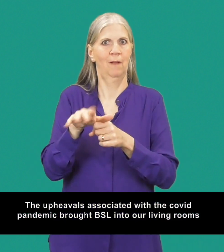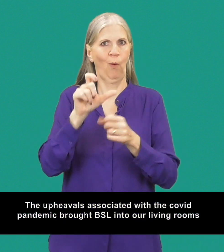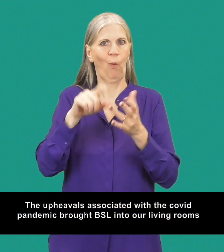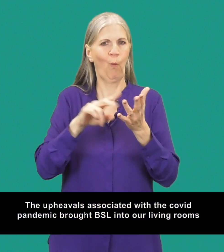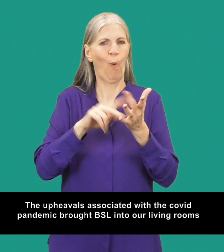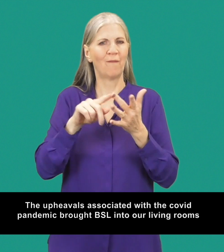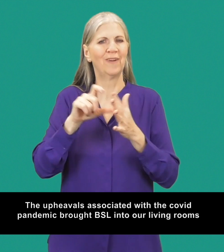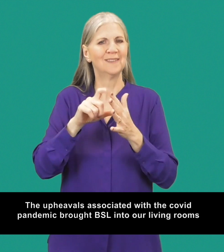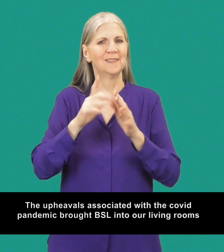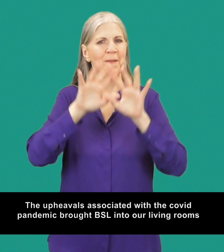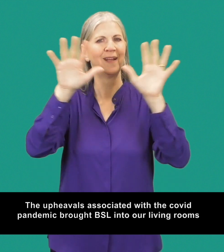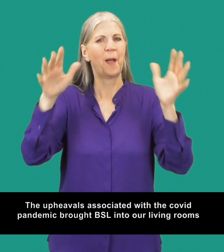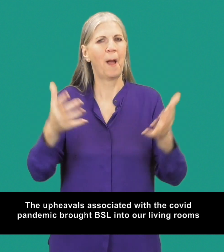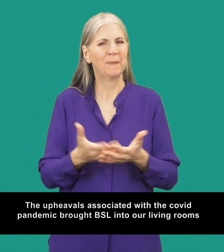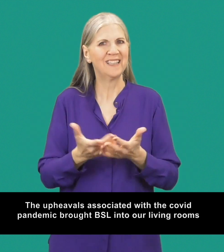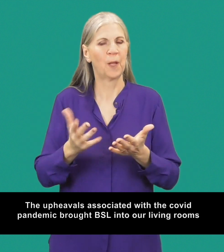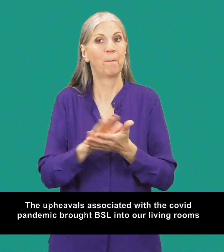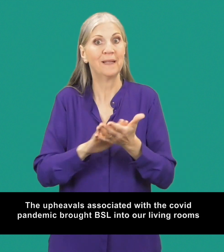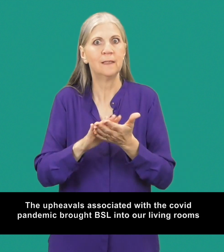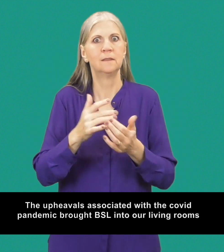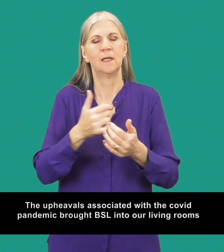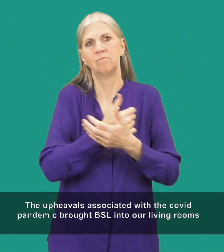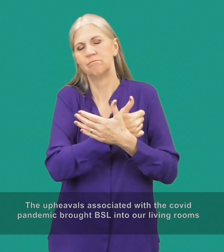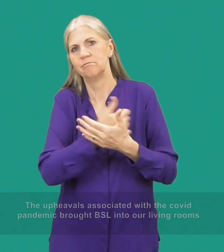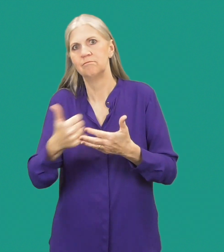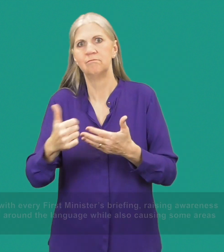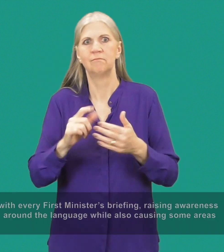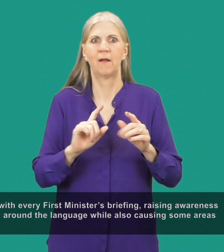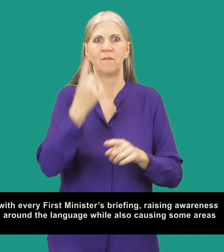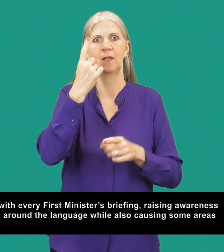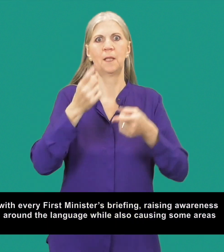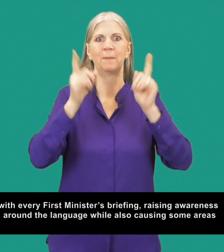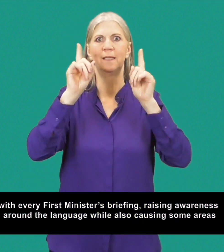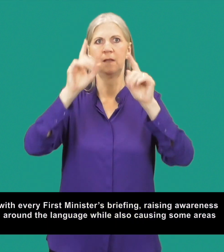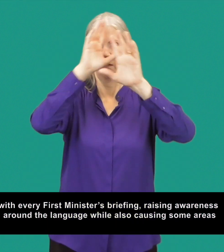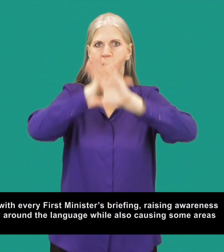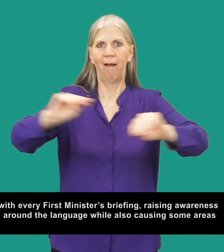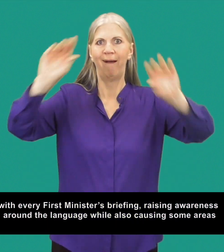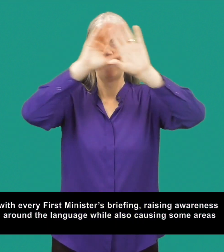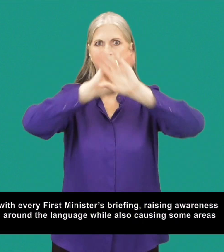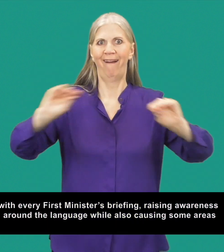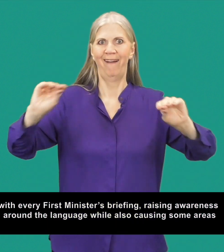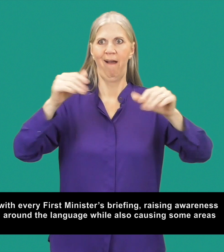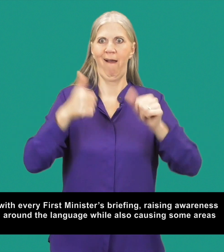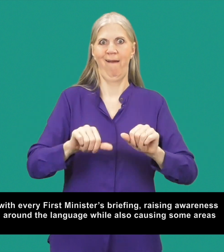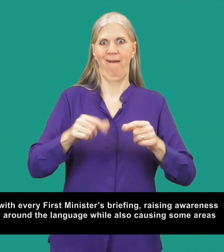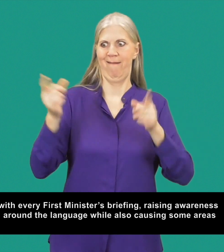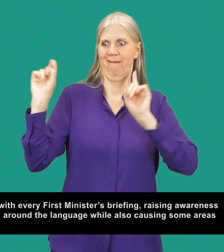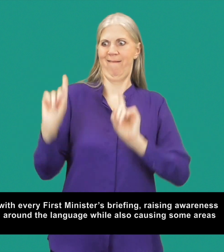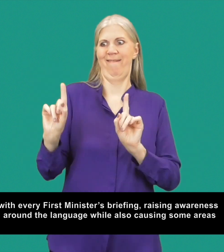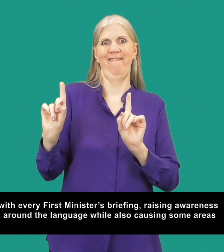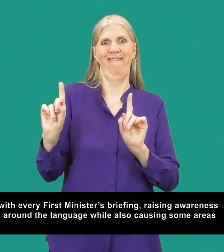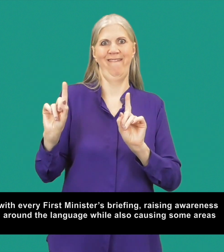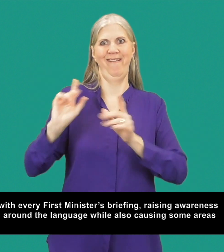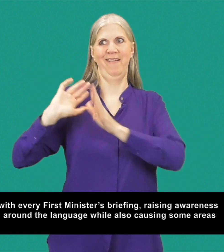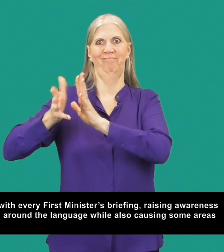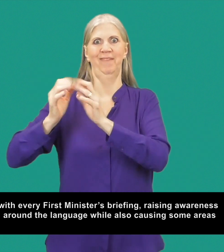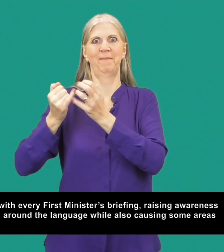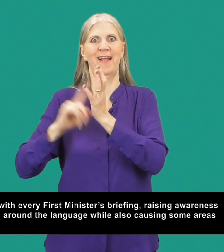rooms, with every First Minister's briefing, raising awareness around the language, while also causing some